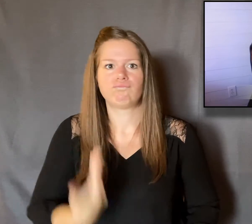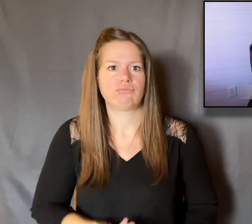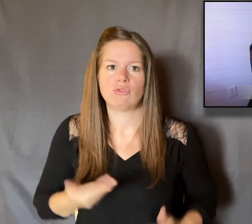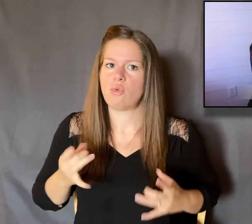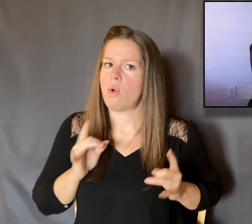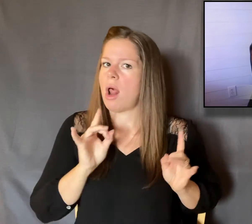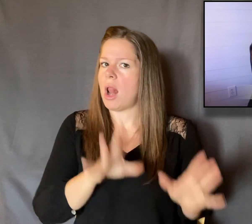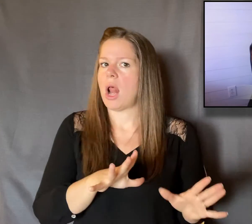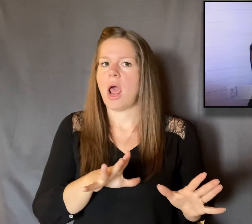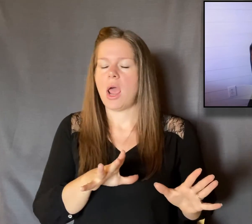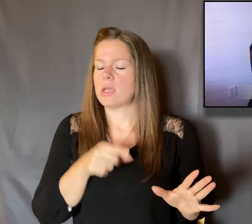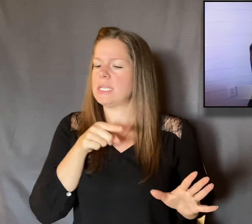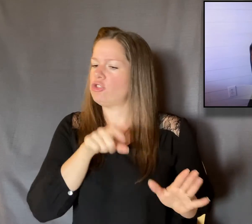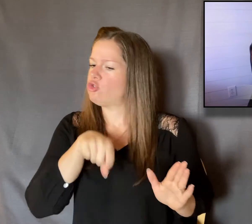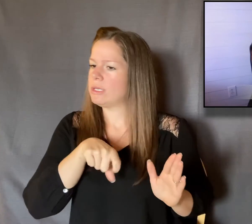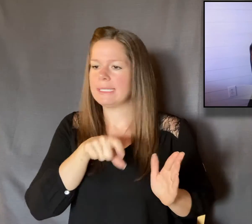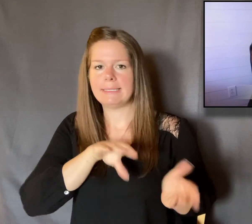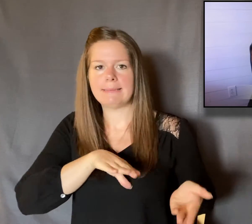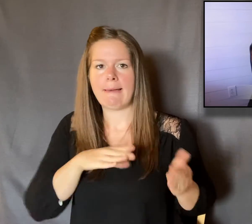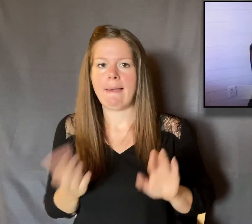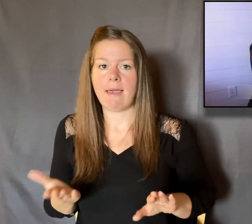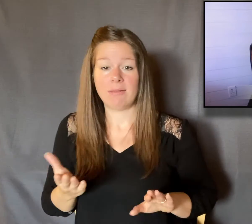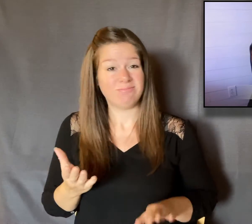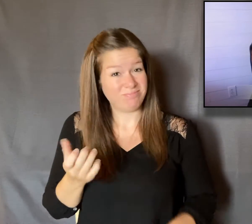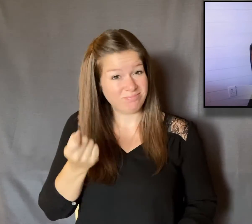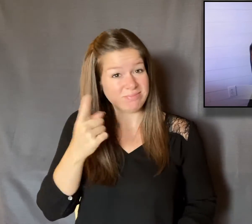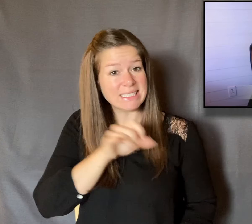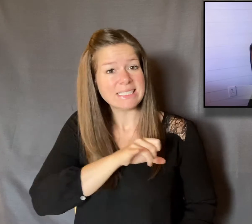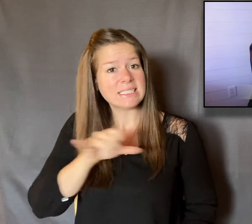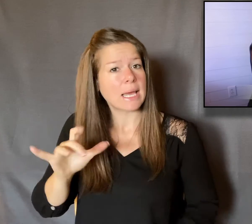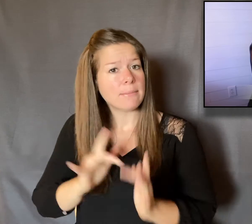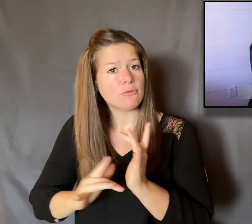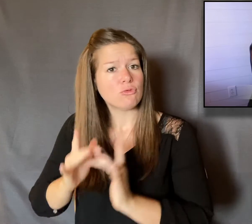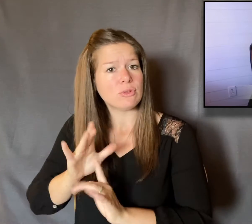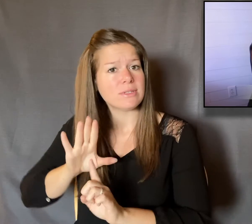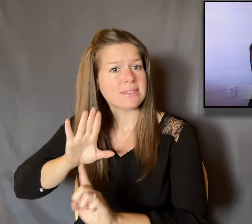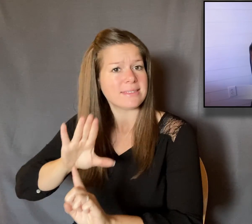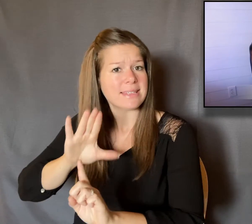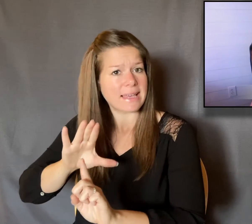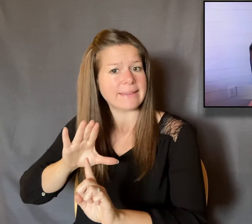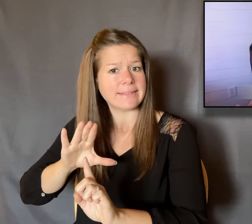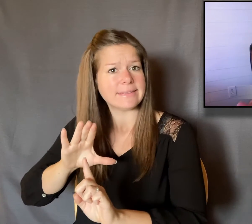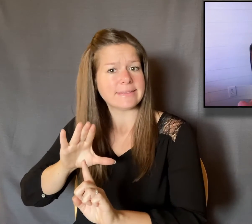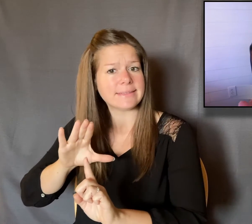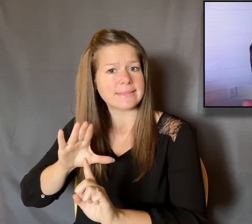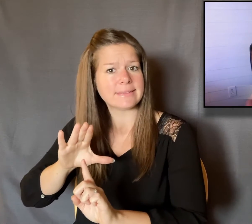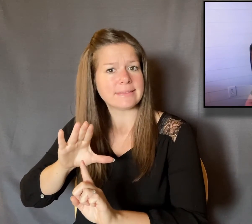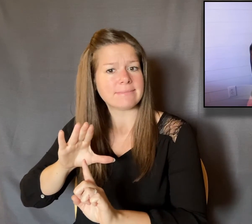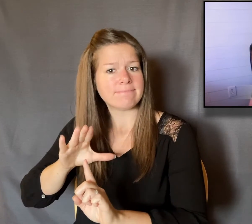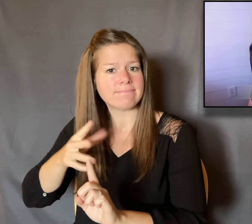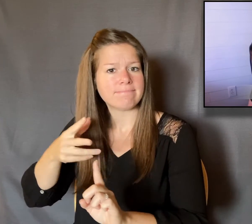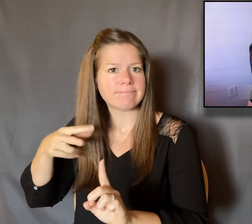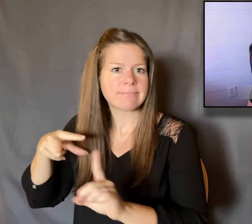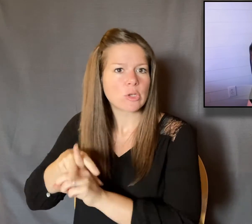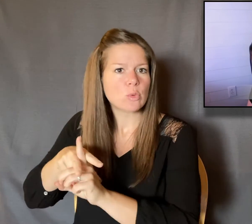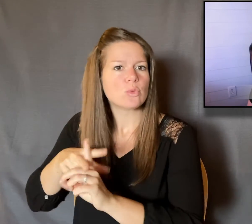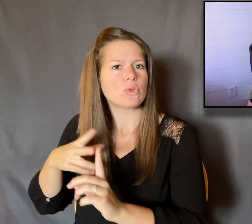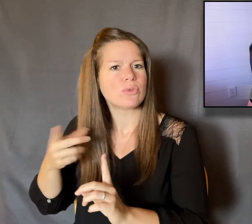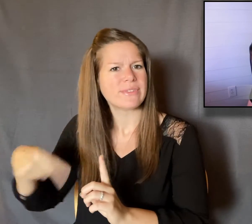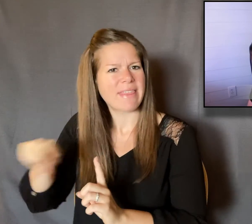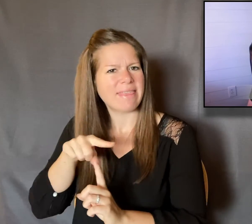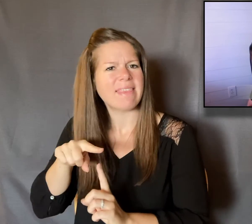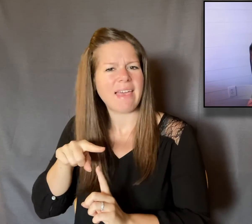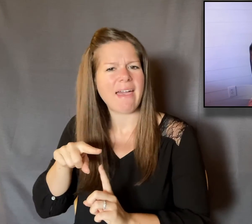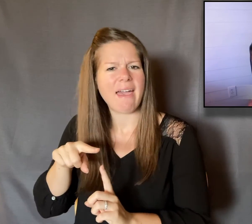they said this guy should not live. Very similar to even Pilate looking at the Jewish leaders back